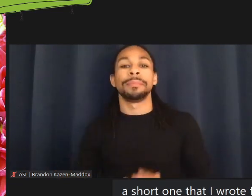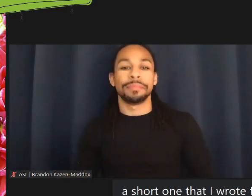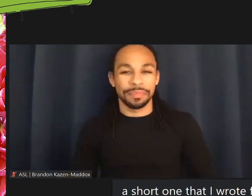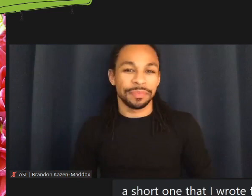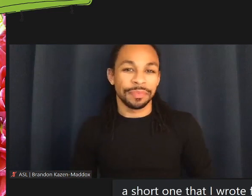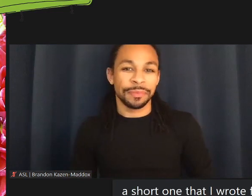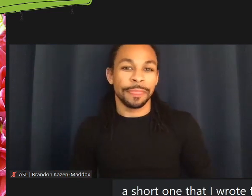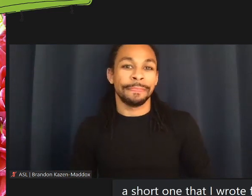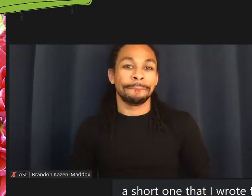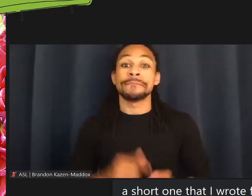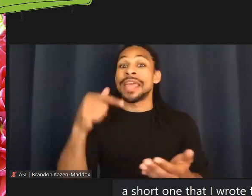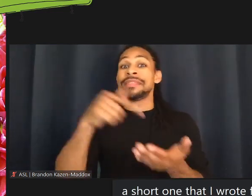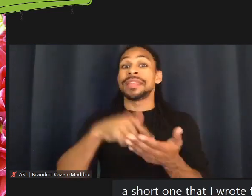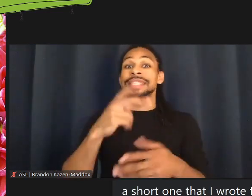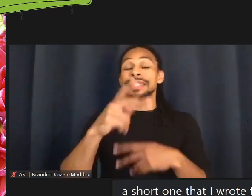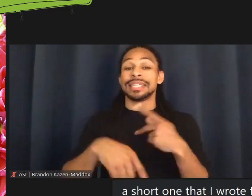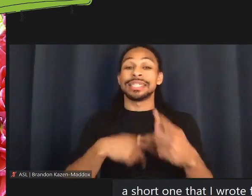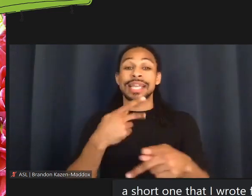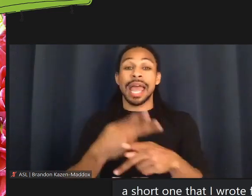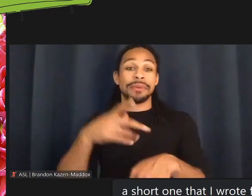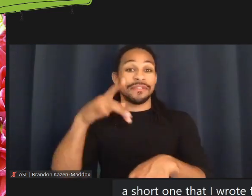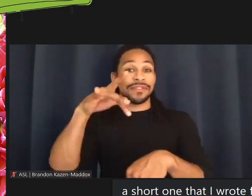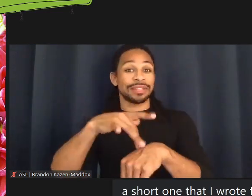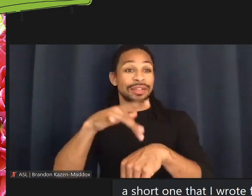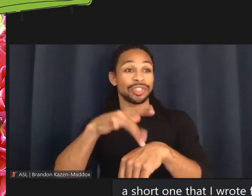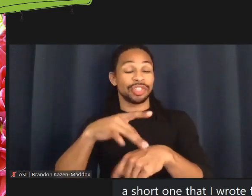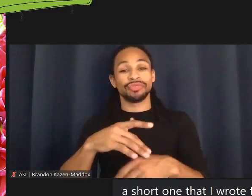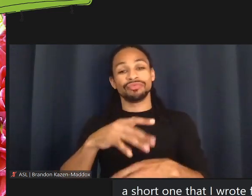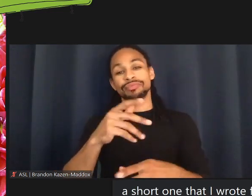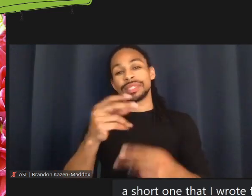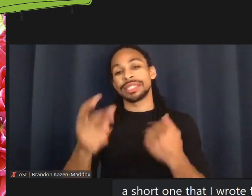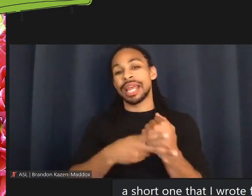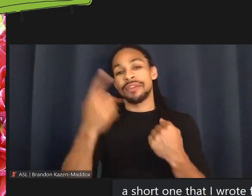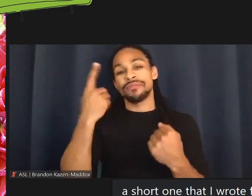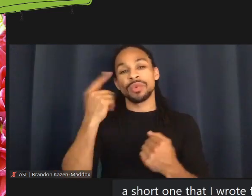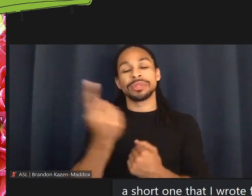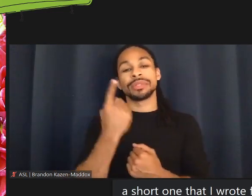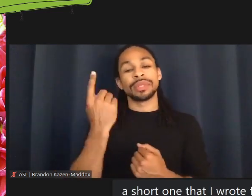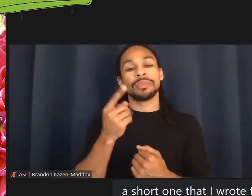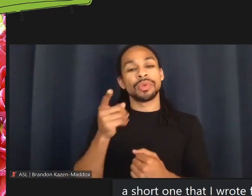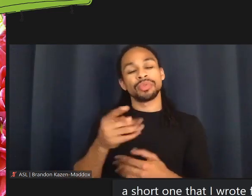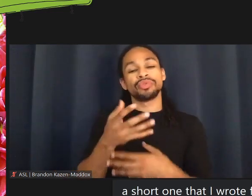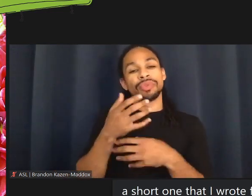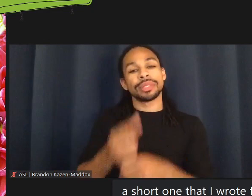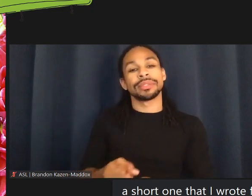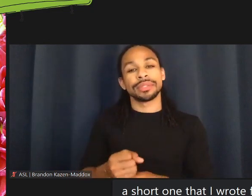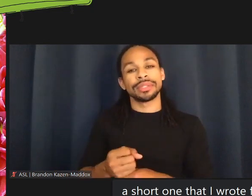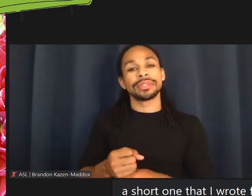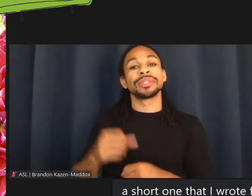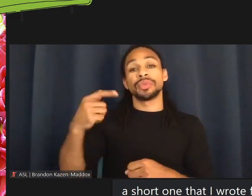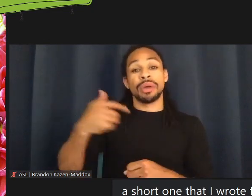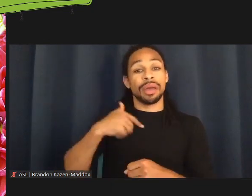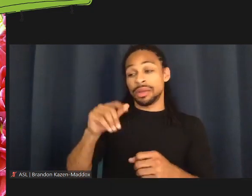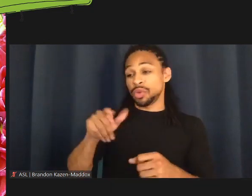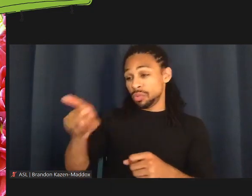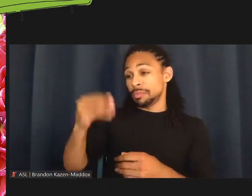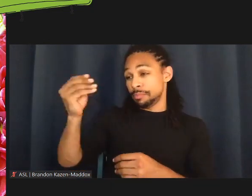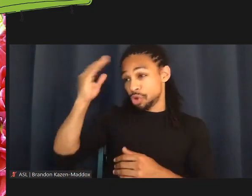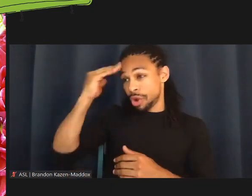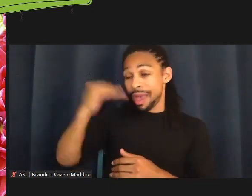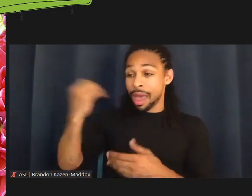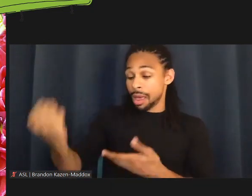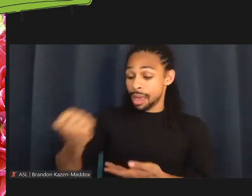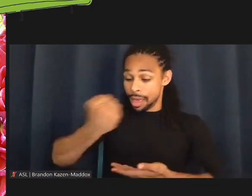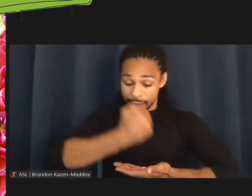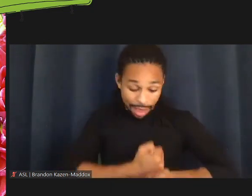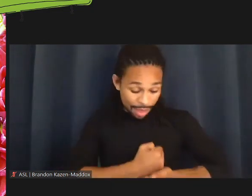This is the type of touch reserved for somebody you trust, to put my head down and tell you, baby, do what you must. You comb through,